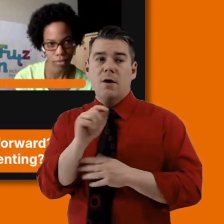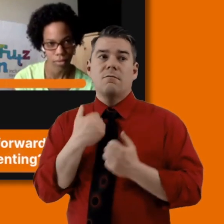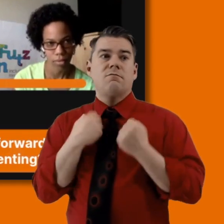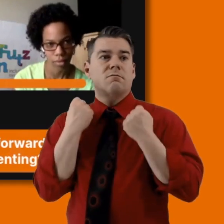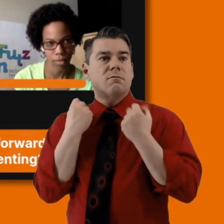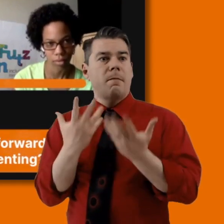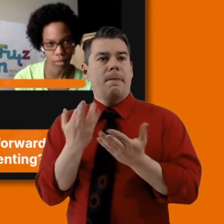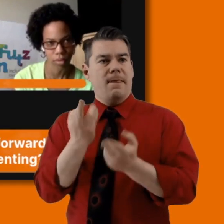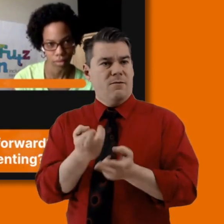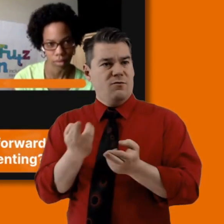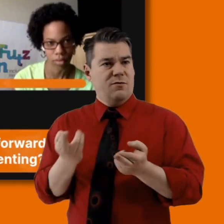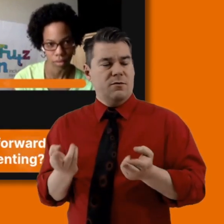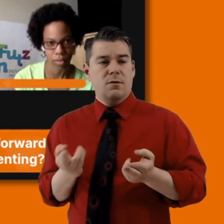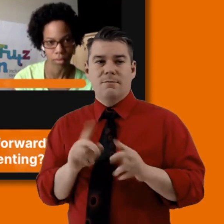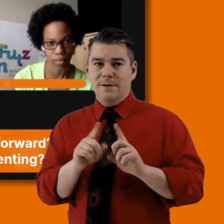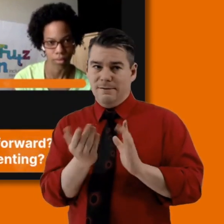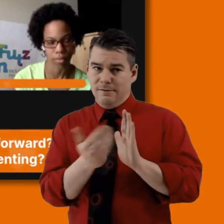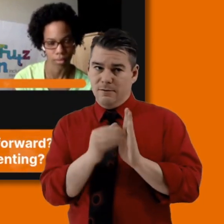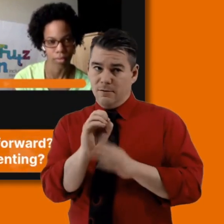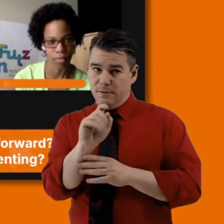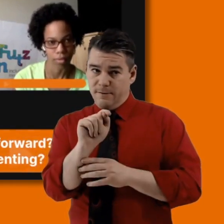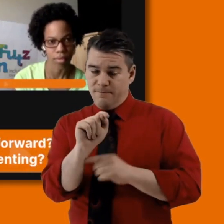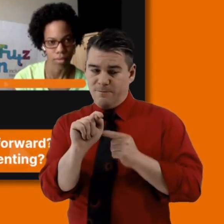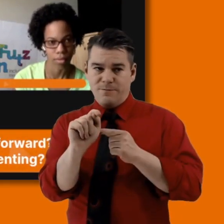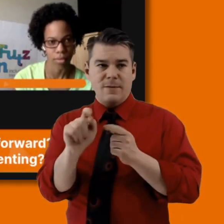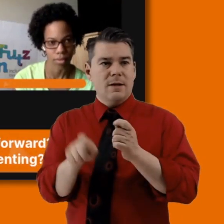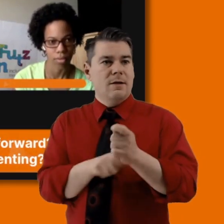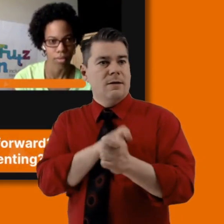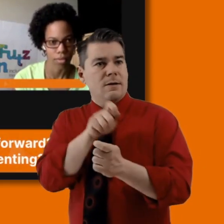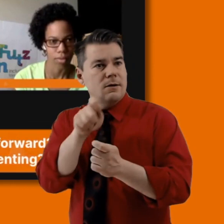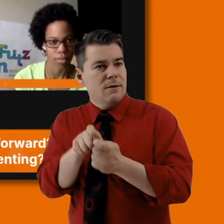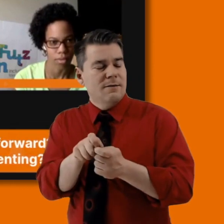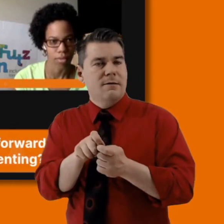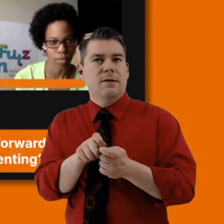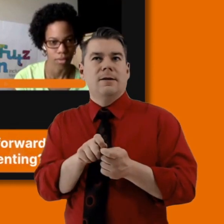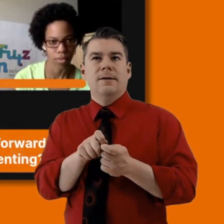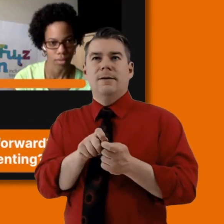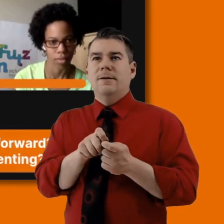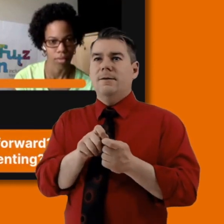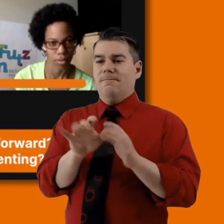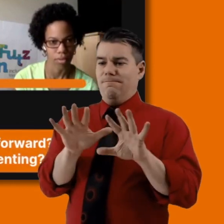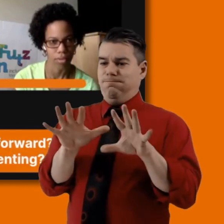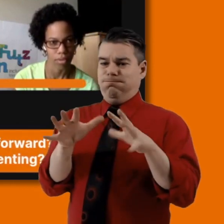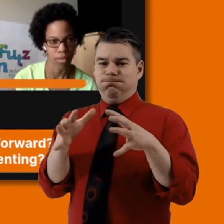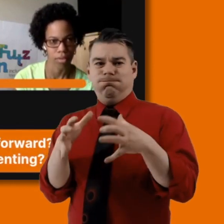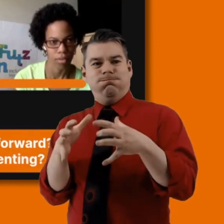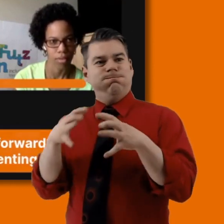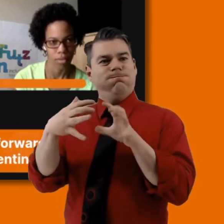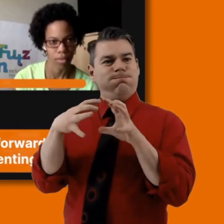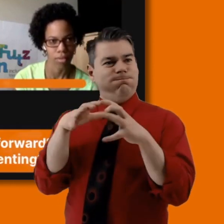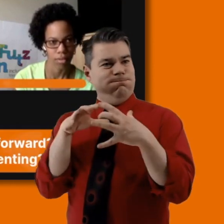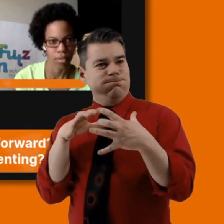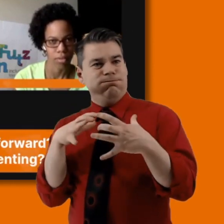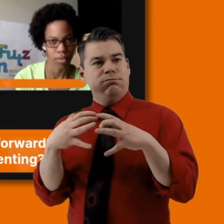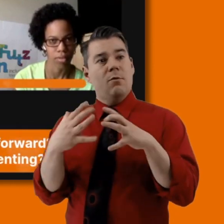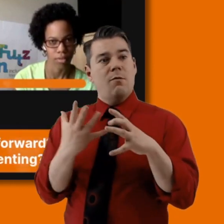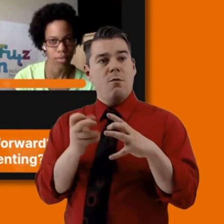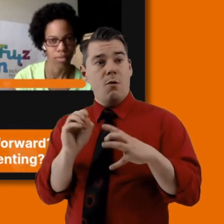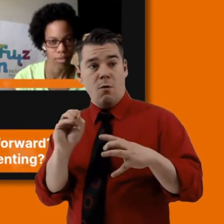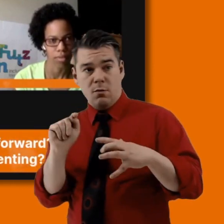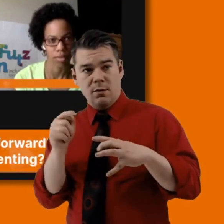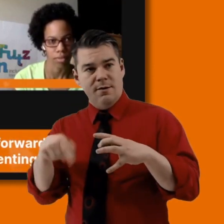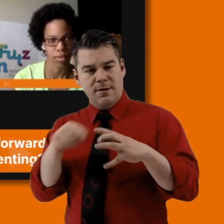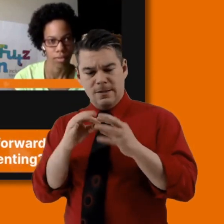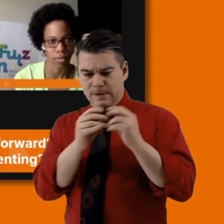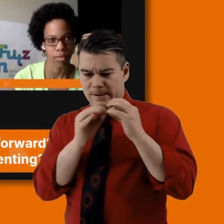many resources out there. But again, OT is such a specific kind of entity that we really want OTs